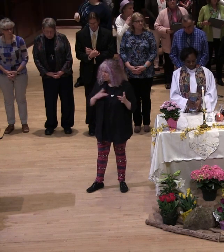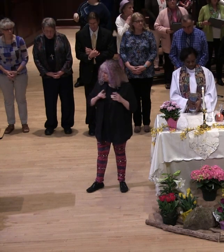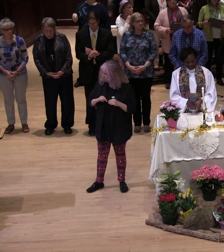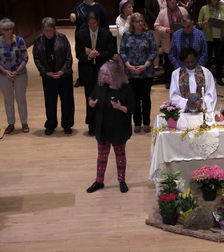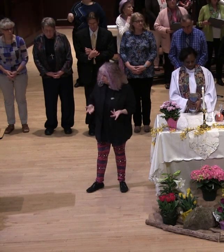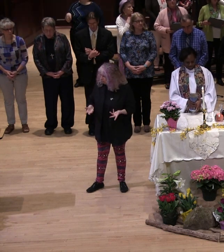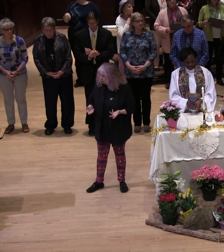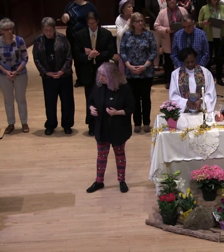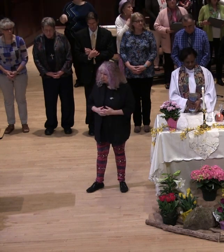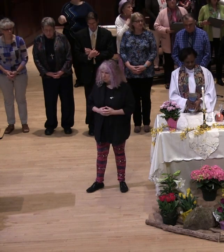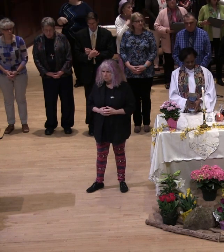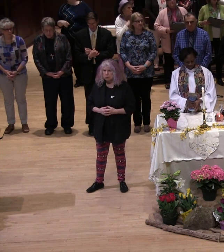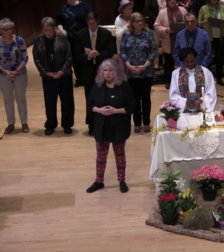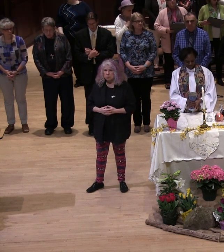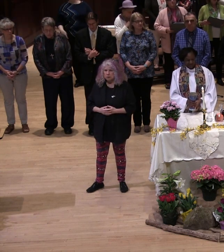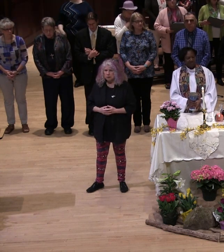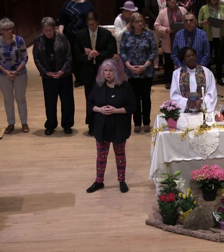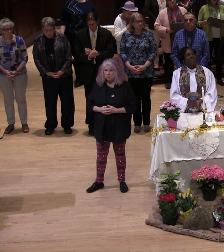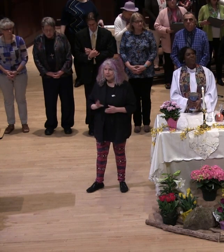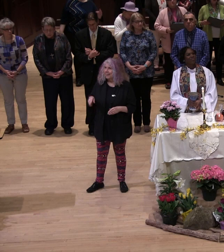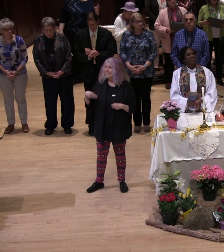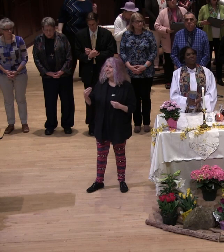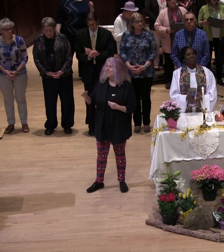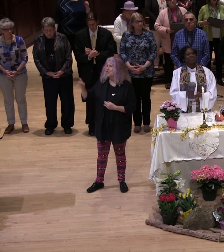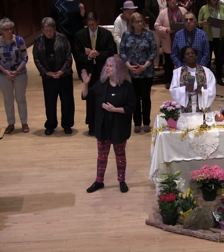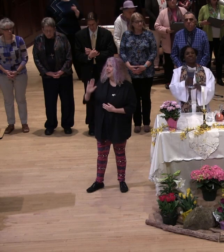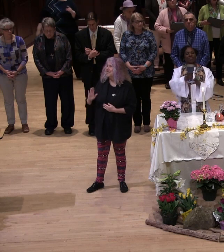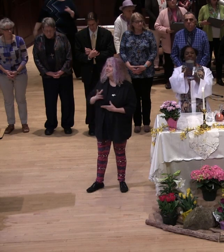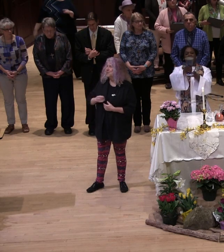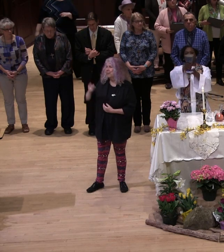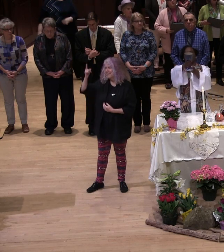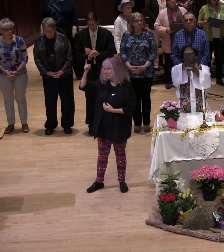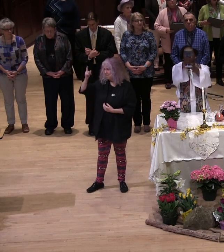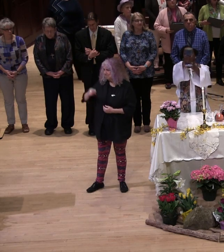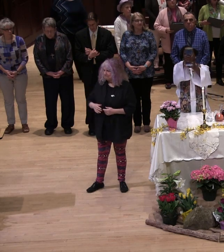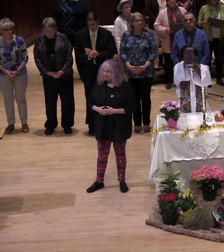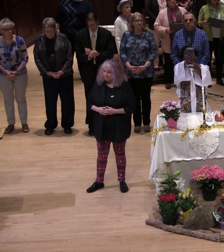about? And just give all that to God. Just trust in God.